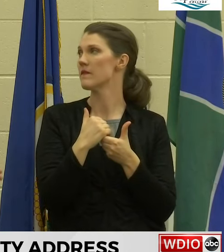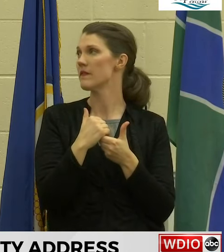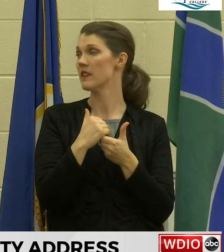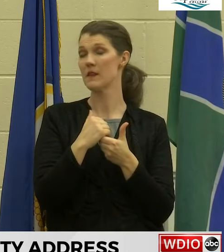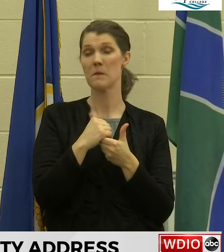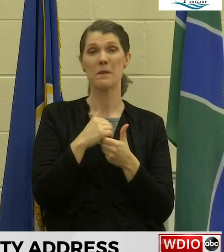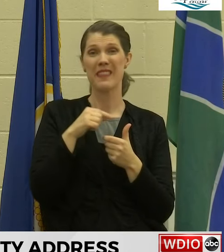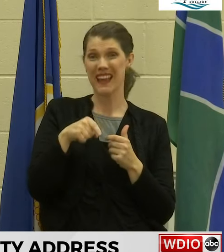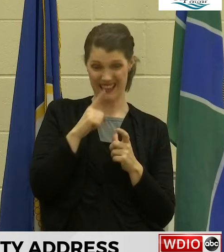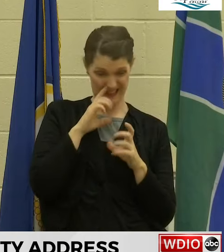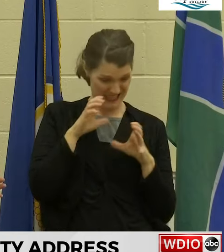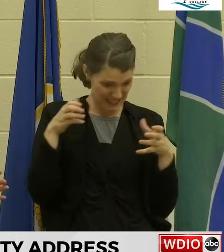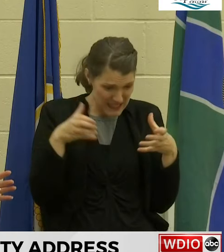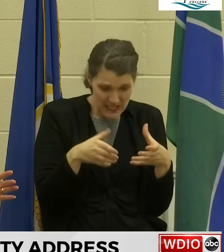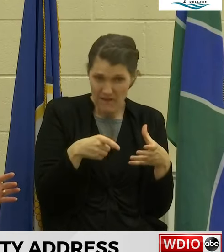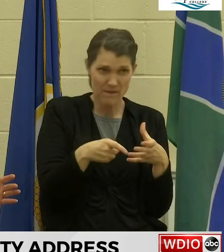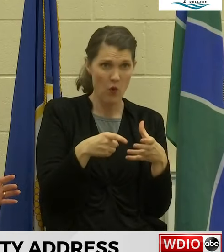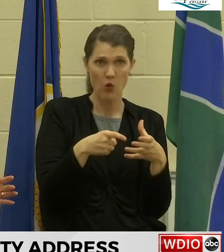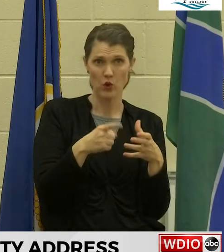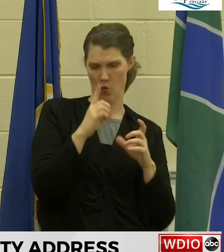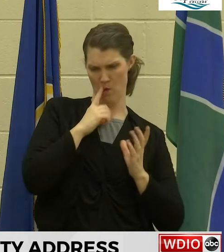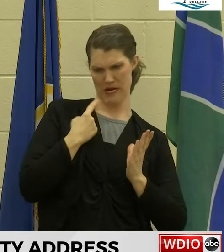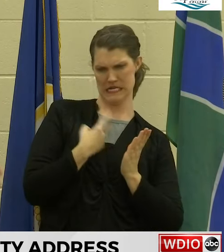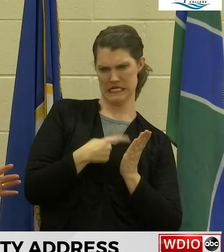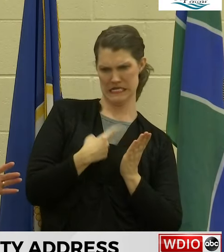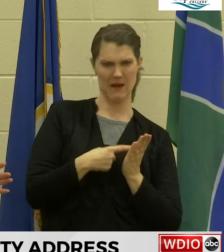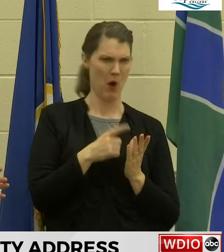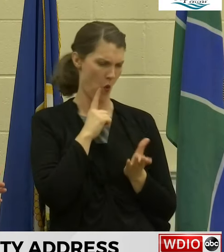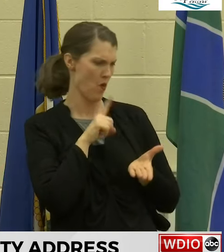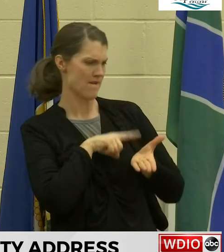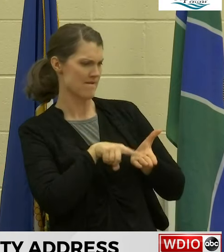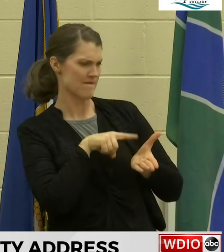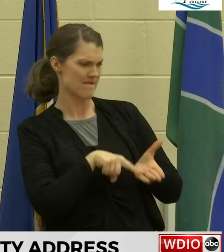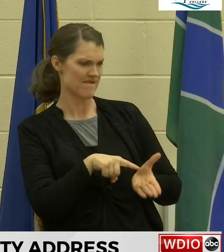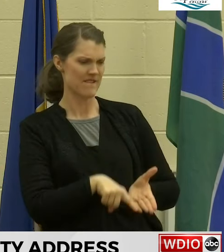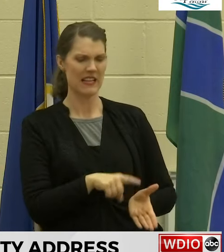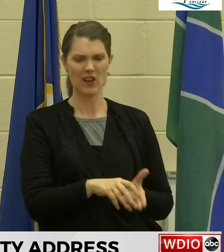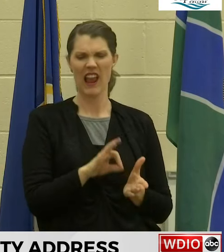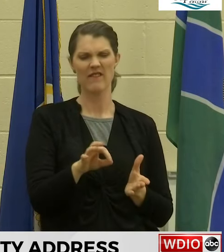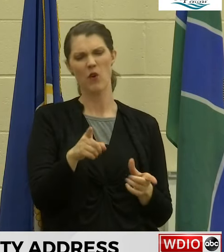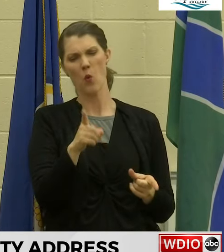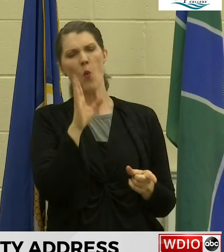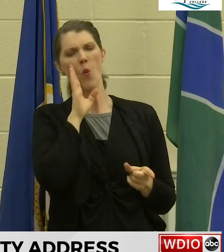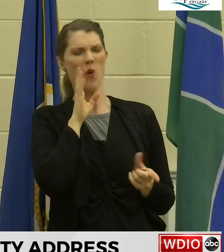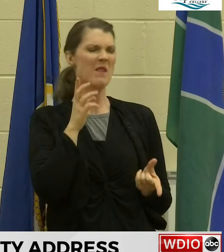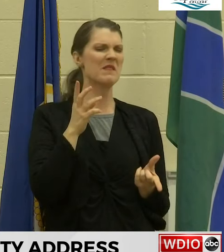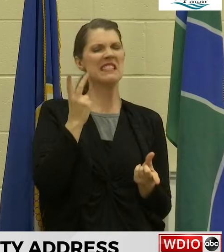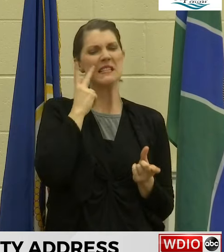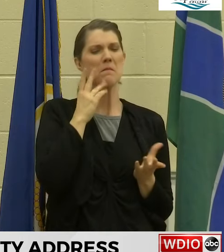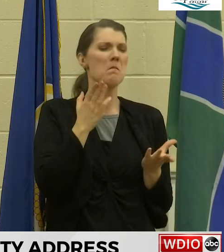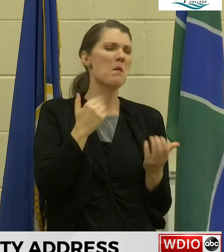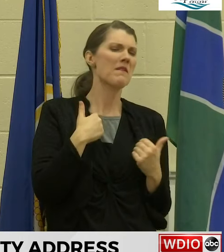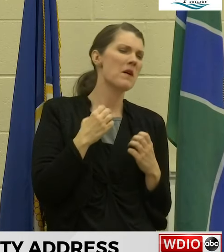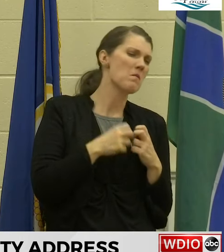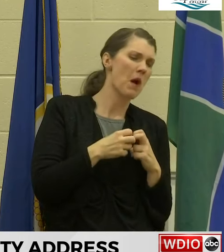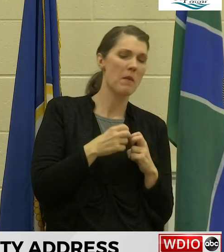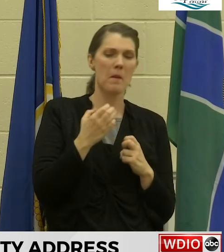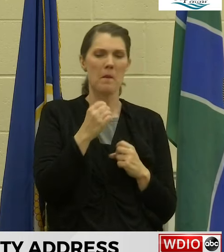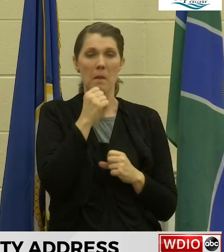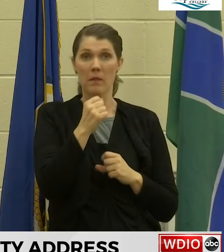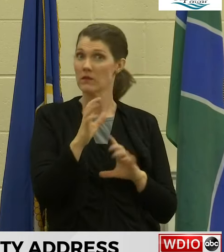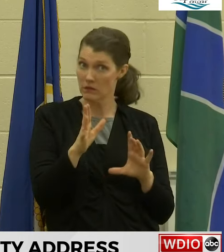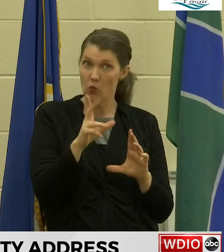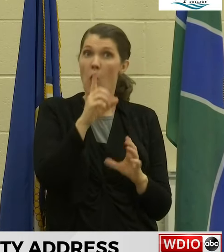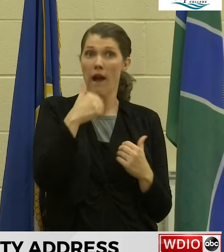This task force is not going to debate or investigate whether we have a problem. We know we have